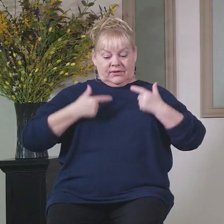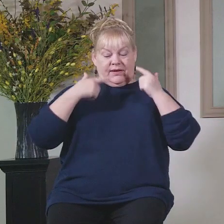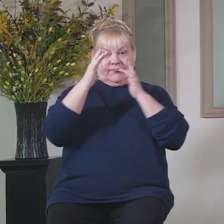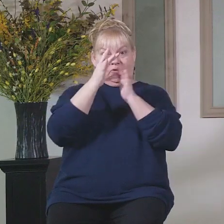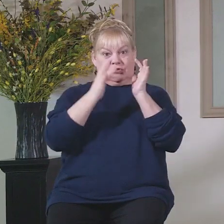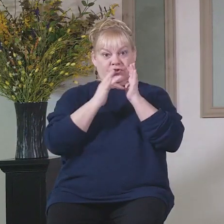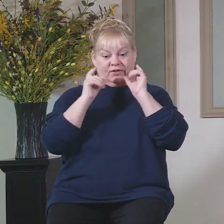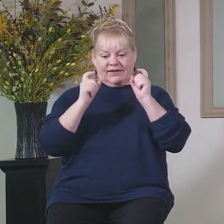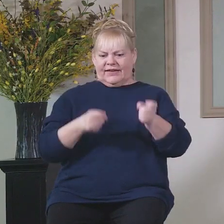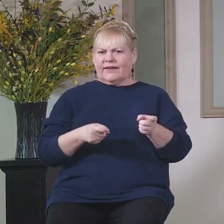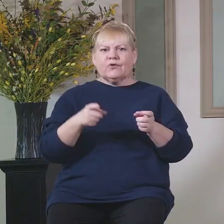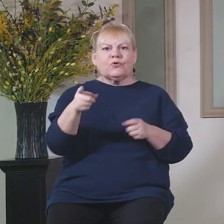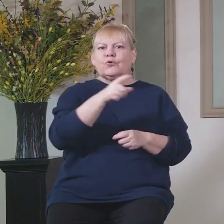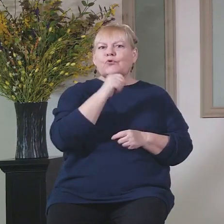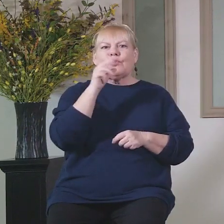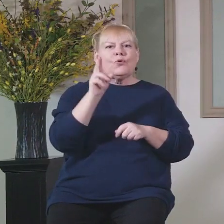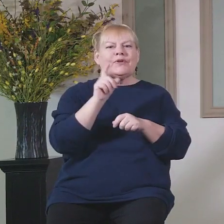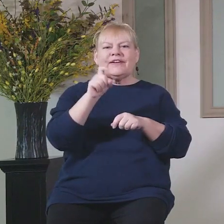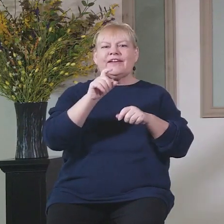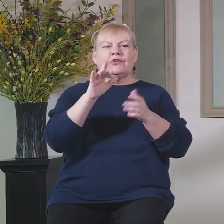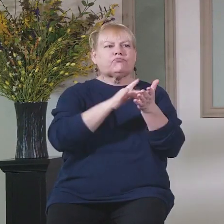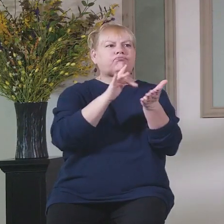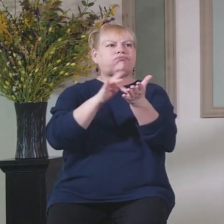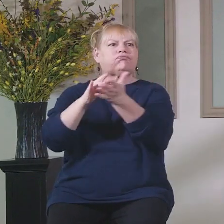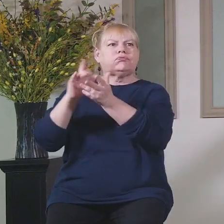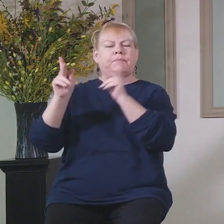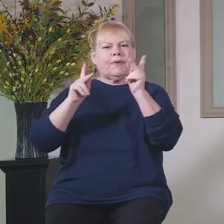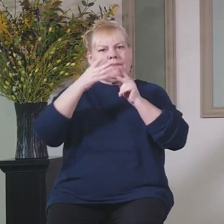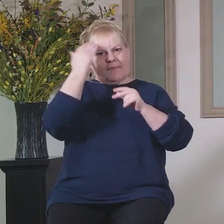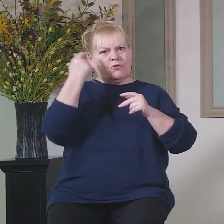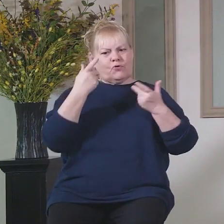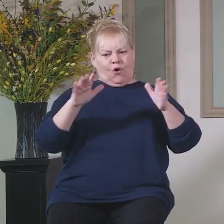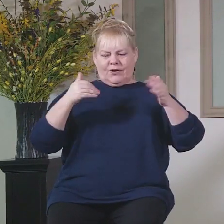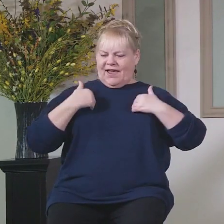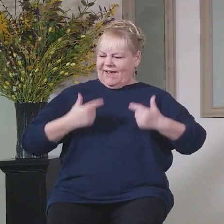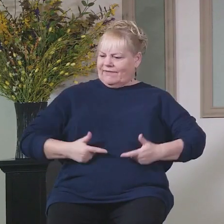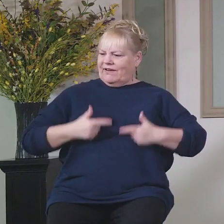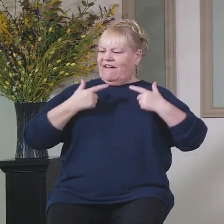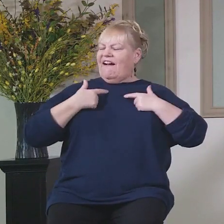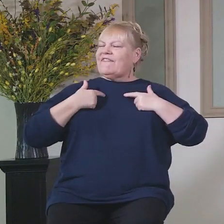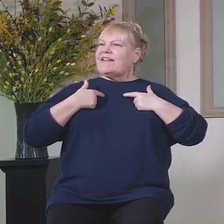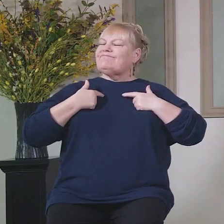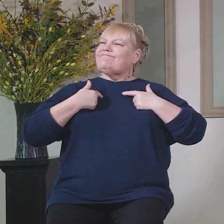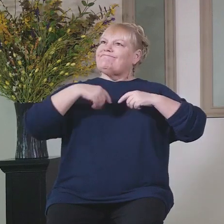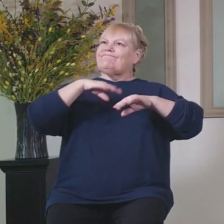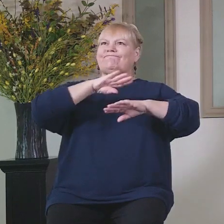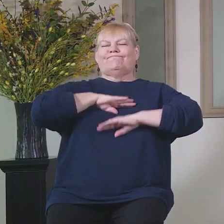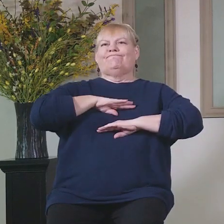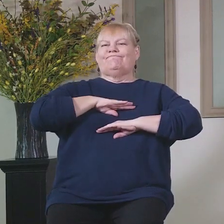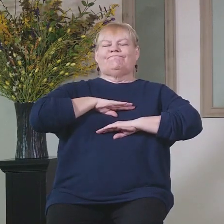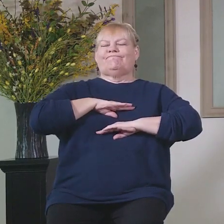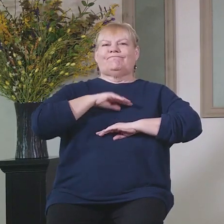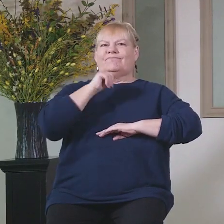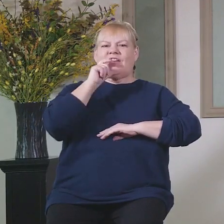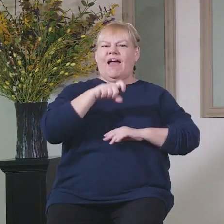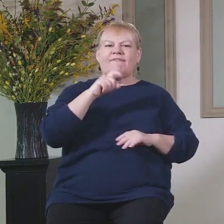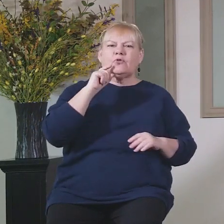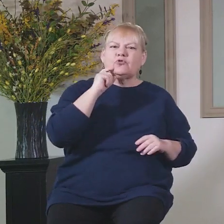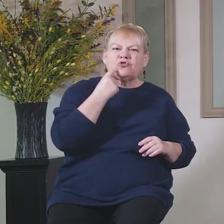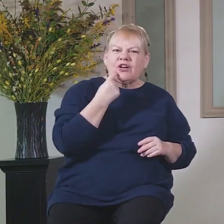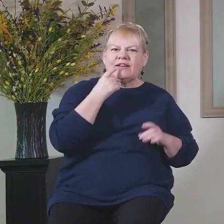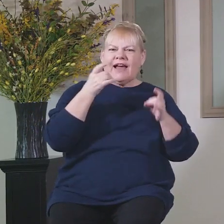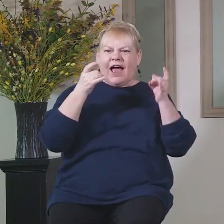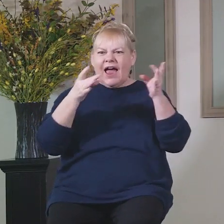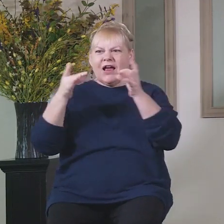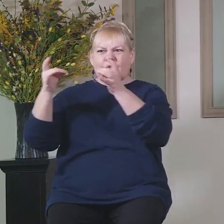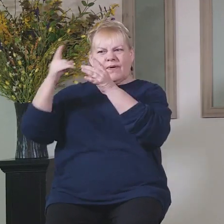gives, then you no longer need to use people to get it because you already have it. You don't have to be filled with jealousy and hatred